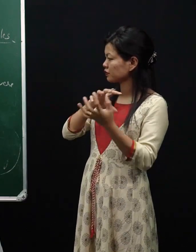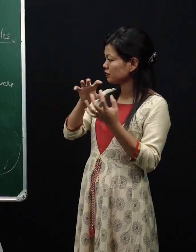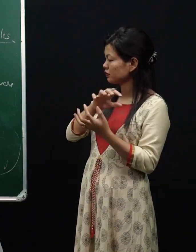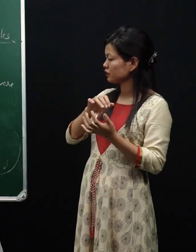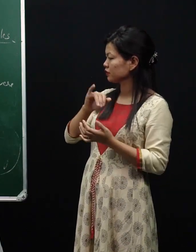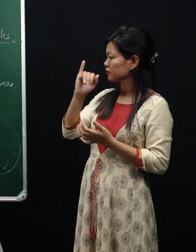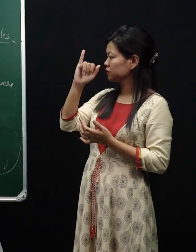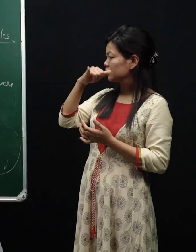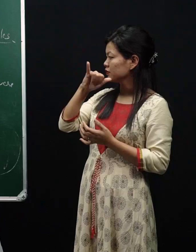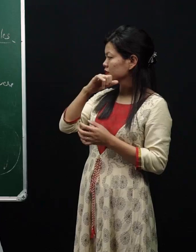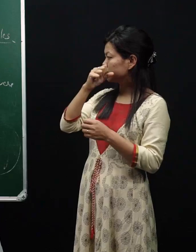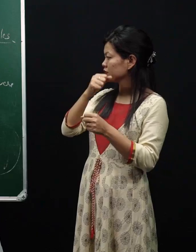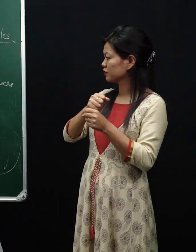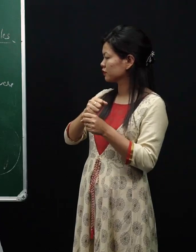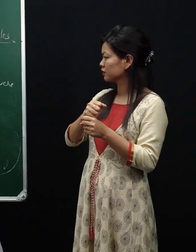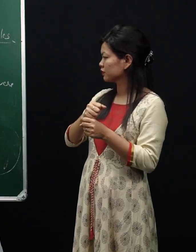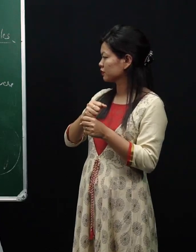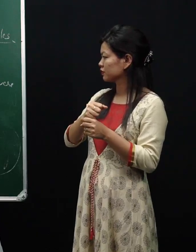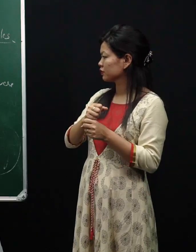reacts with 6 gram of ethanoic acid, okay?